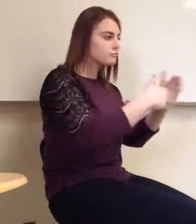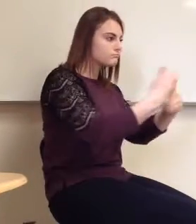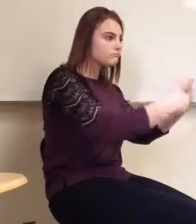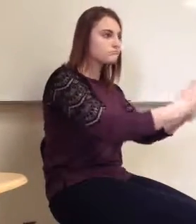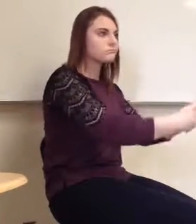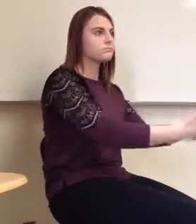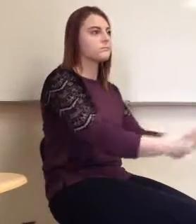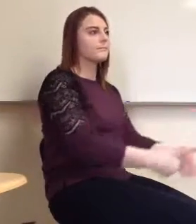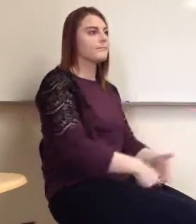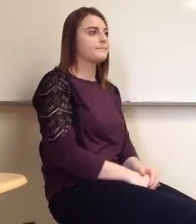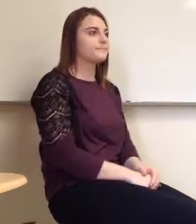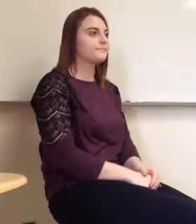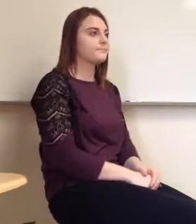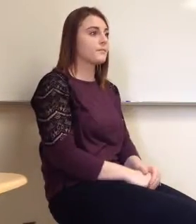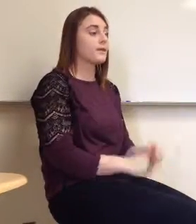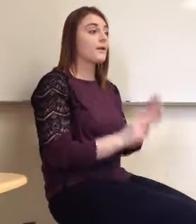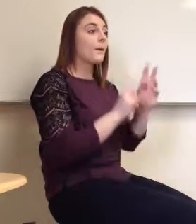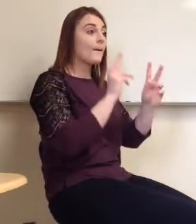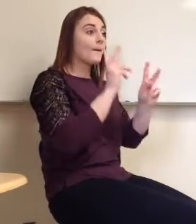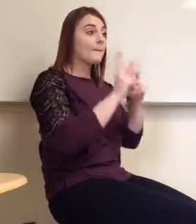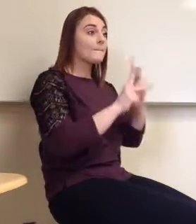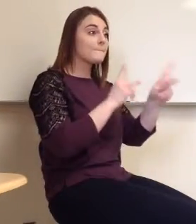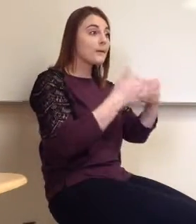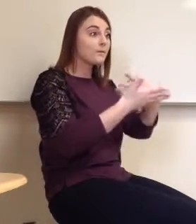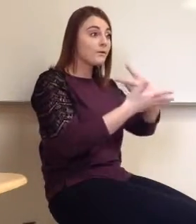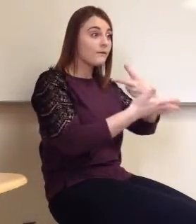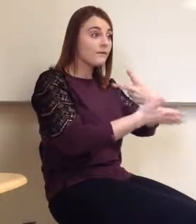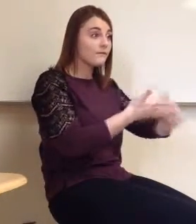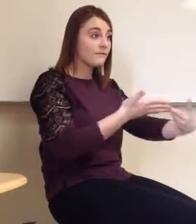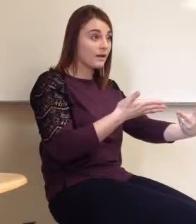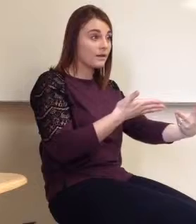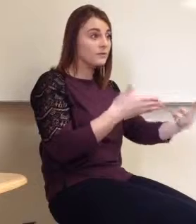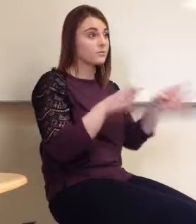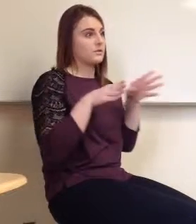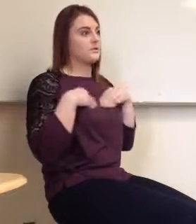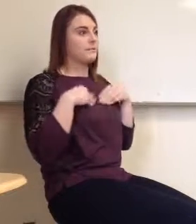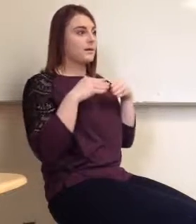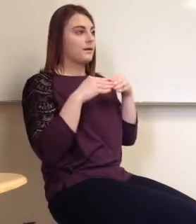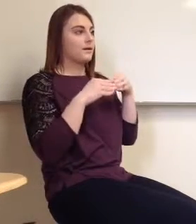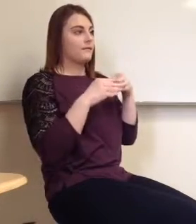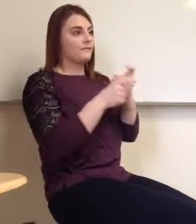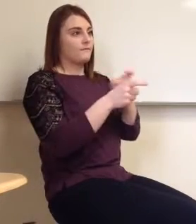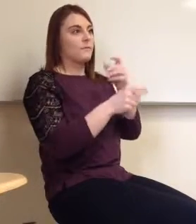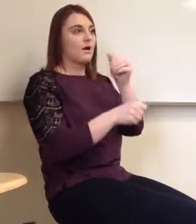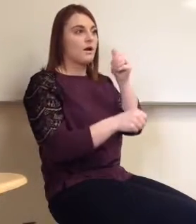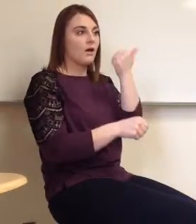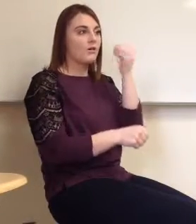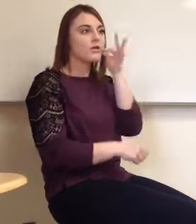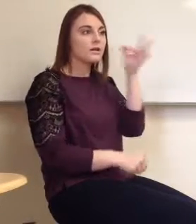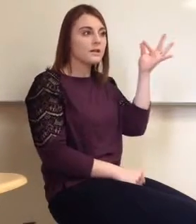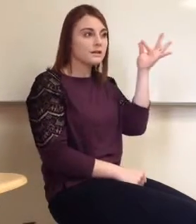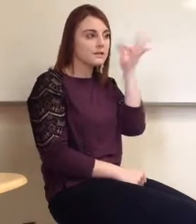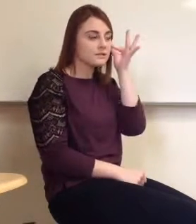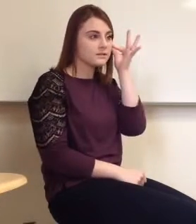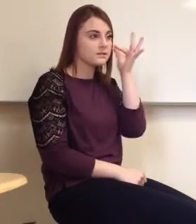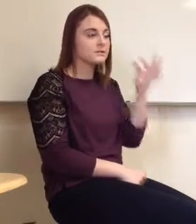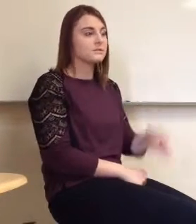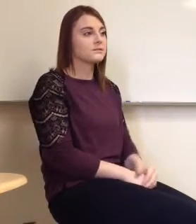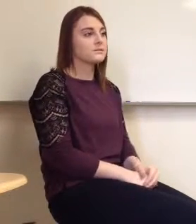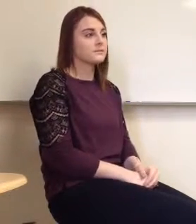failed were ceremonially accepted by other Indians and appropriately pitied by non-Indians. And